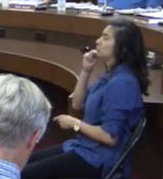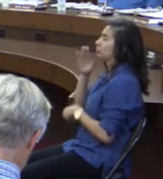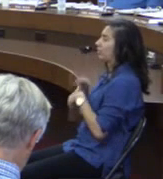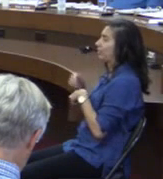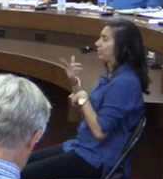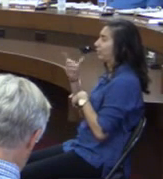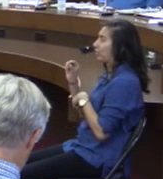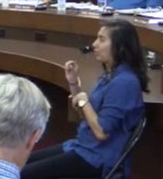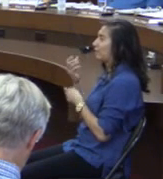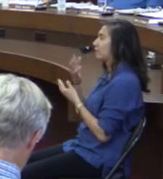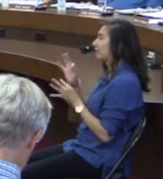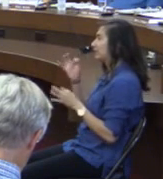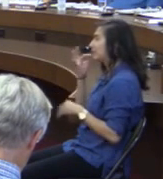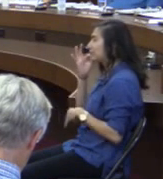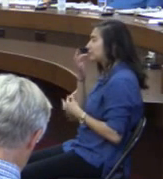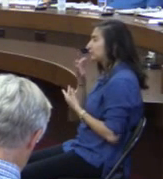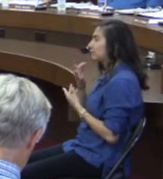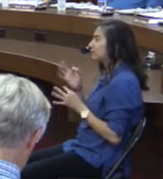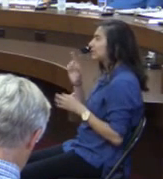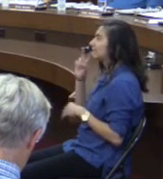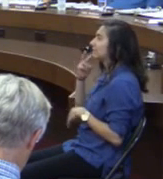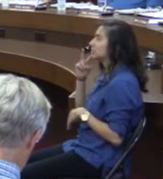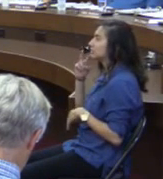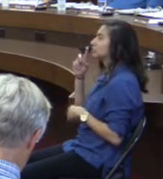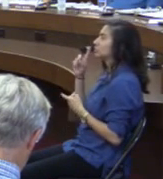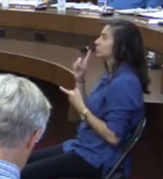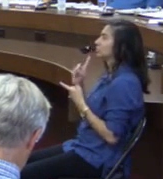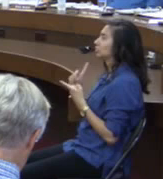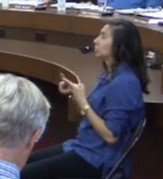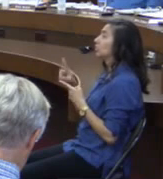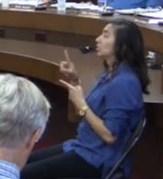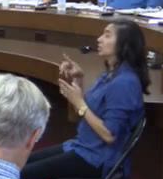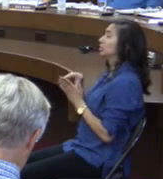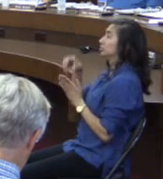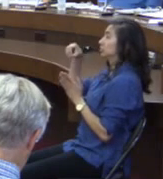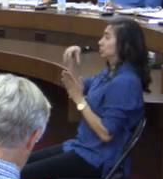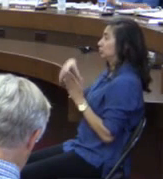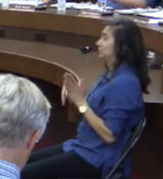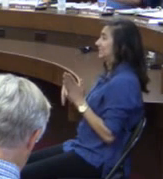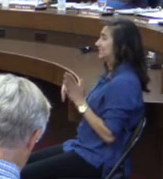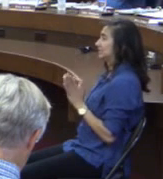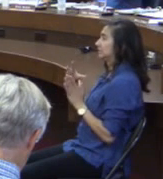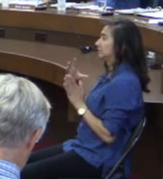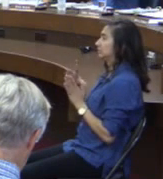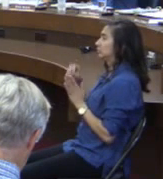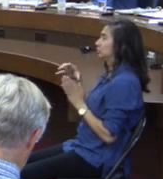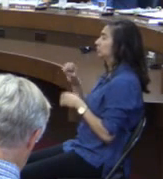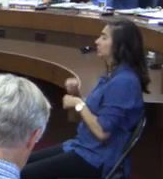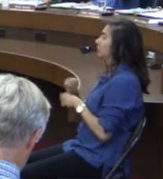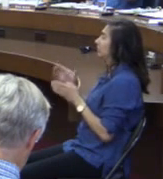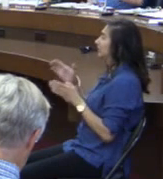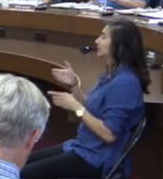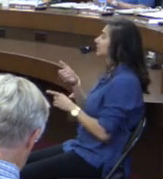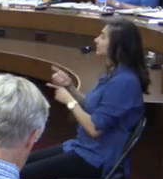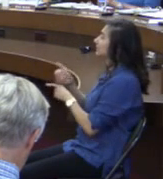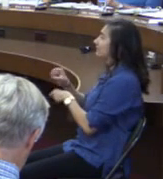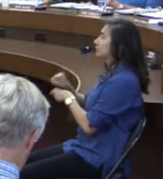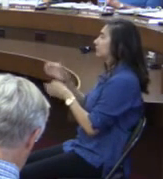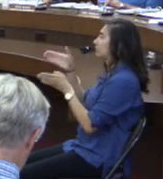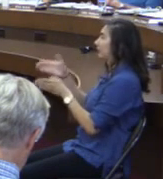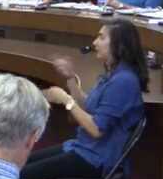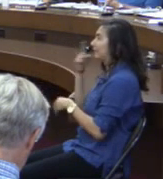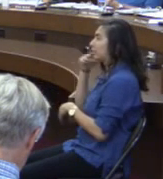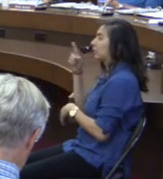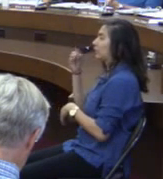and vegetables to the students, employees, and community members at the Visalia campus. He's an employee of